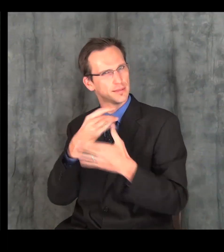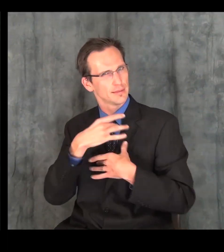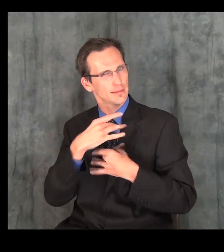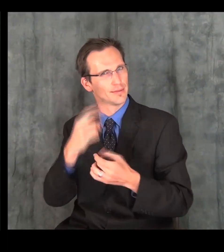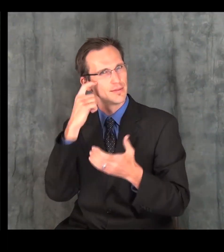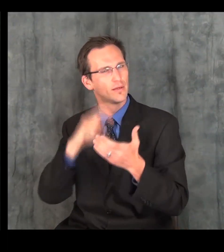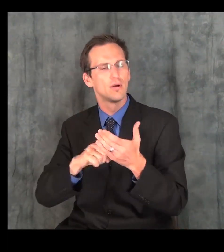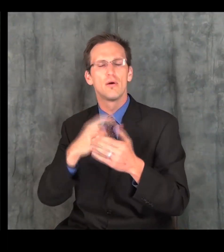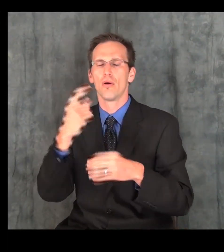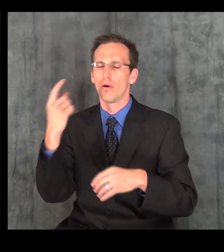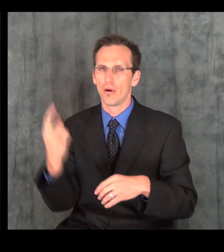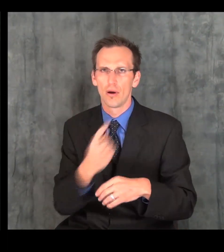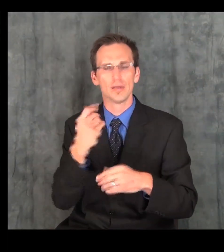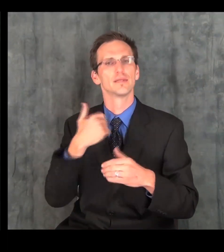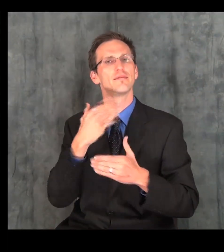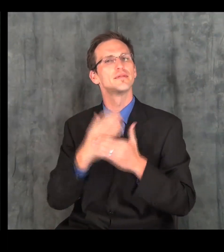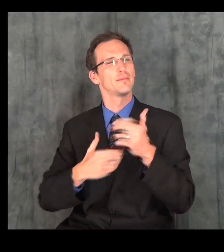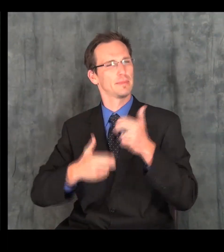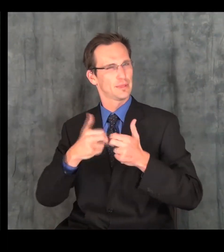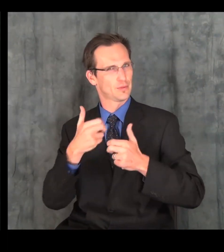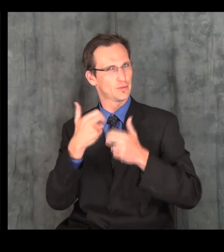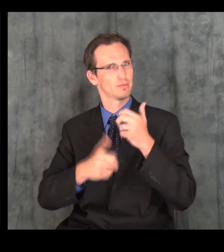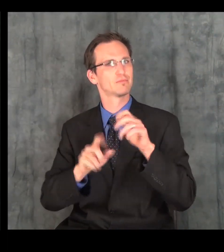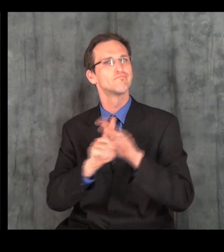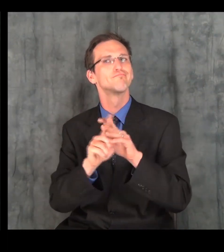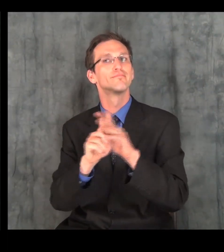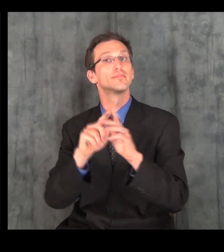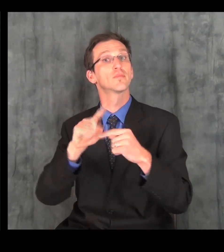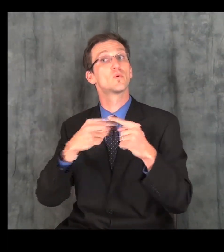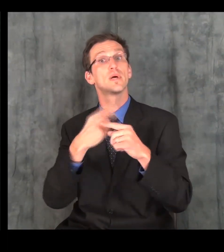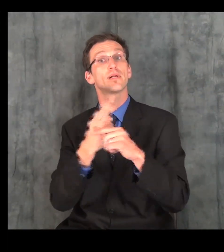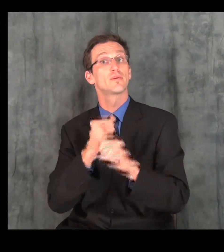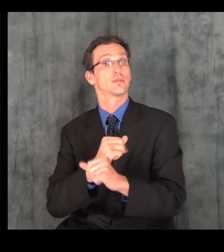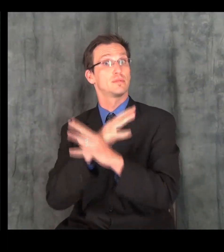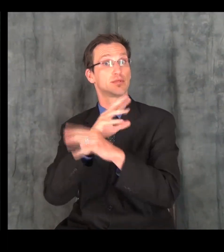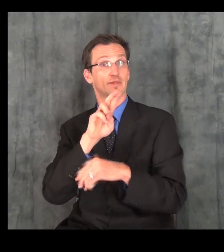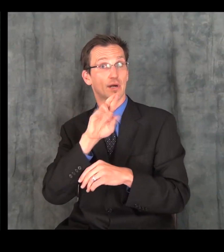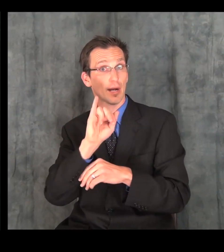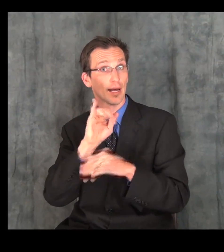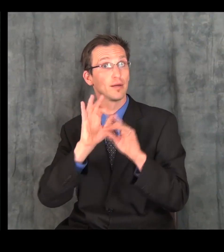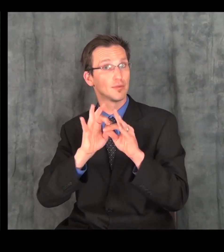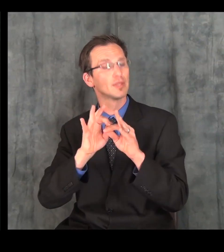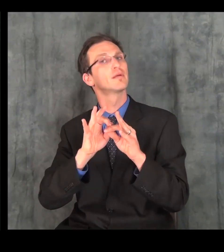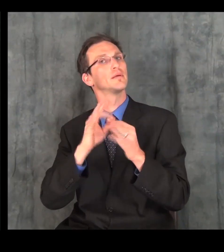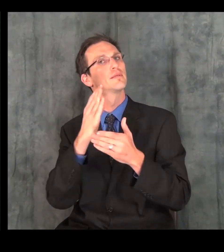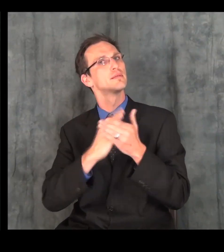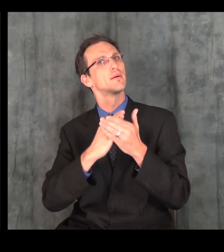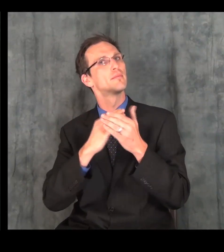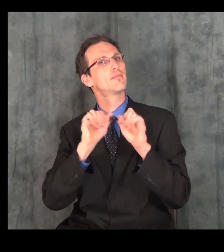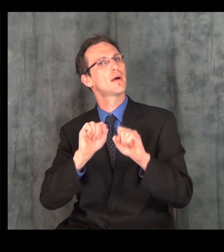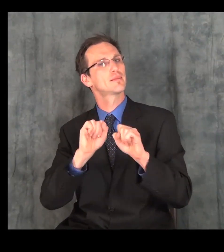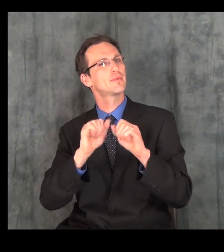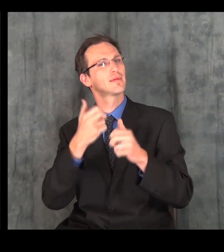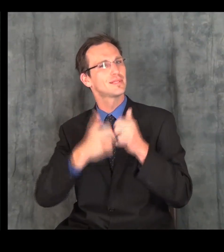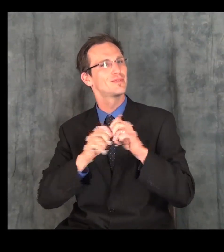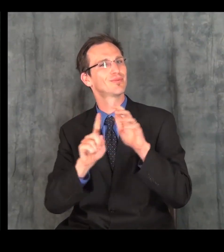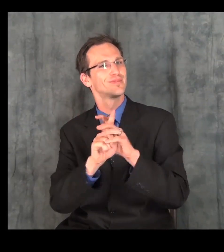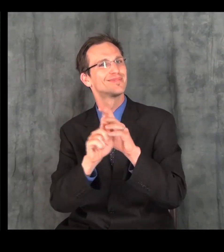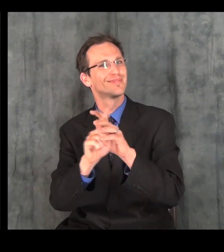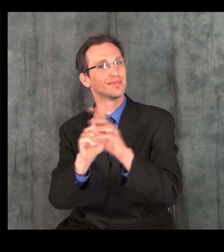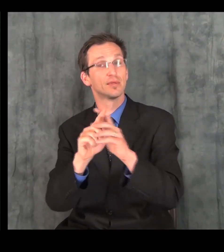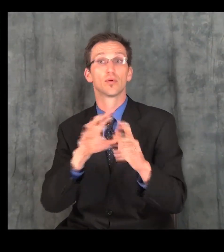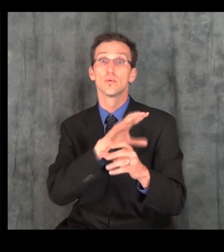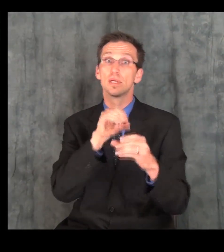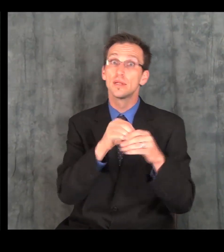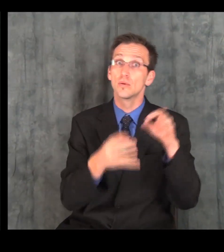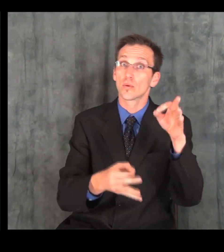that we should be aware of when a video remote interpreting is used, and that in the courtroom situation in particular,